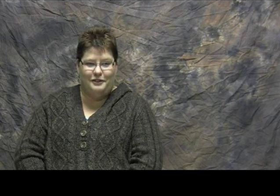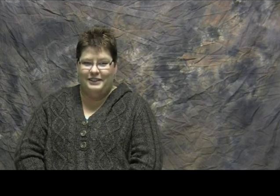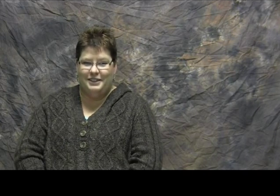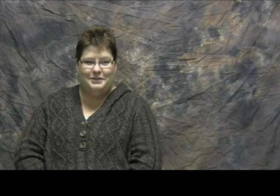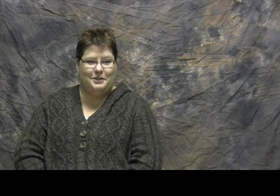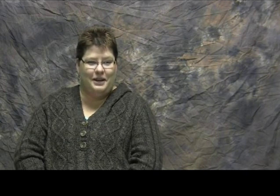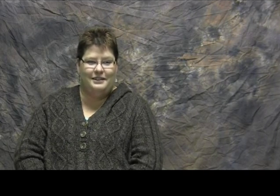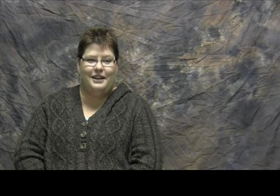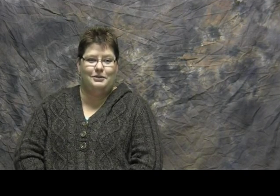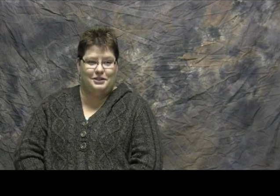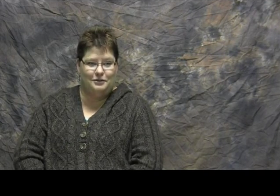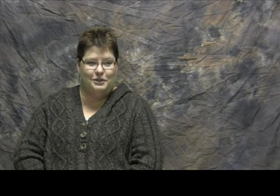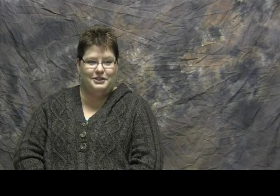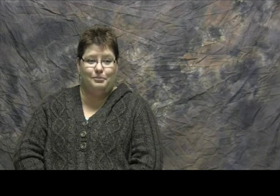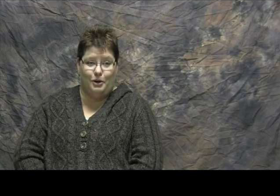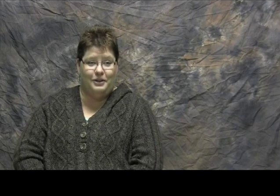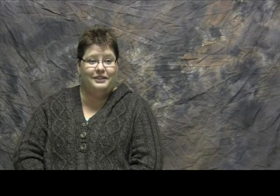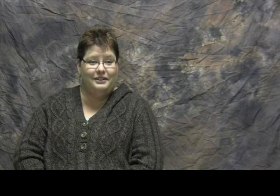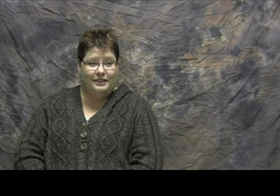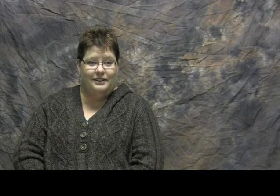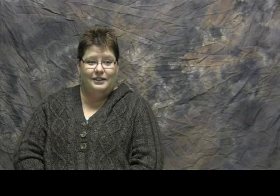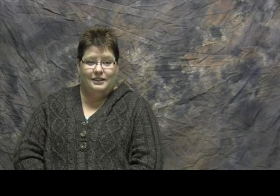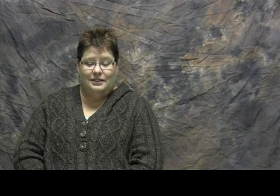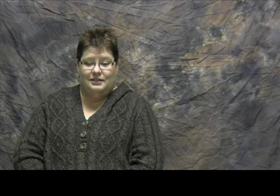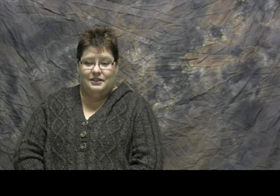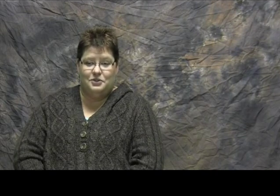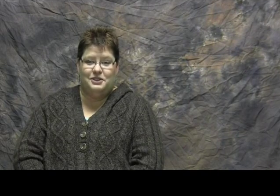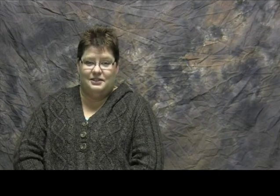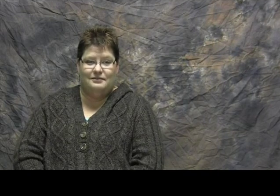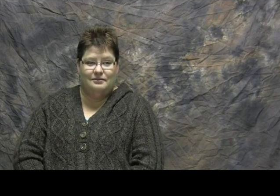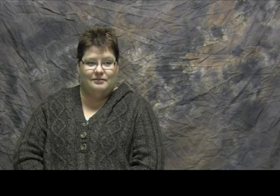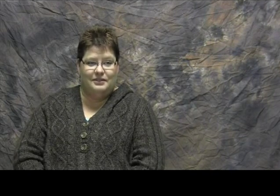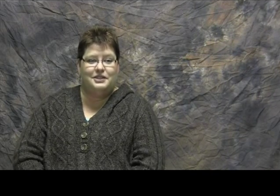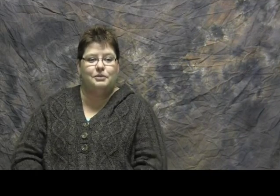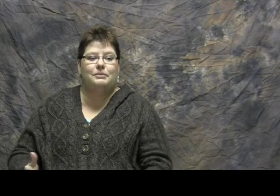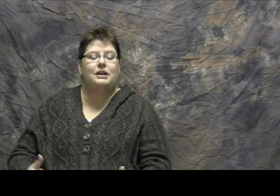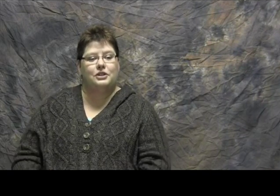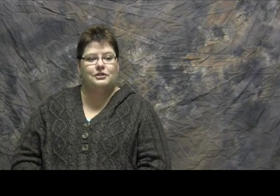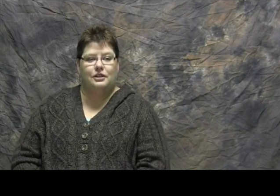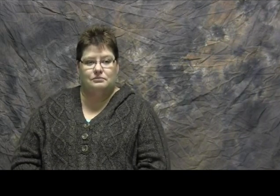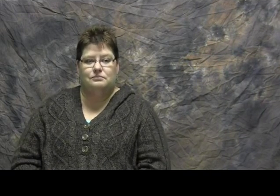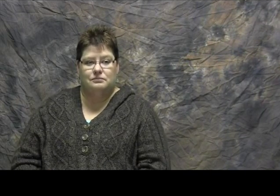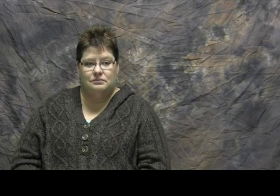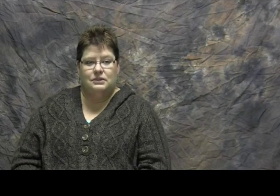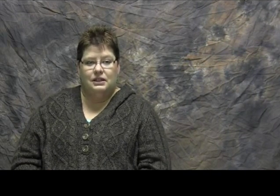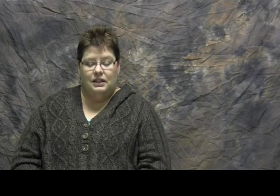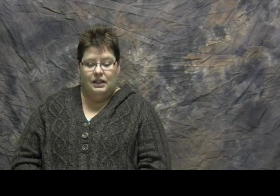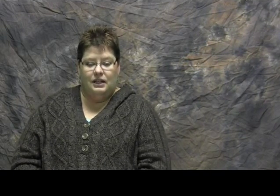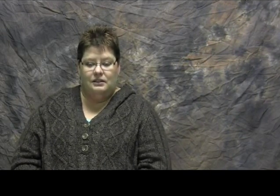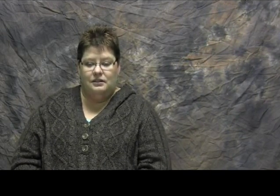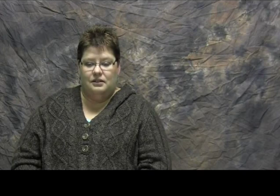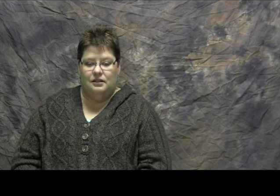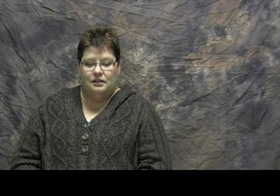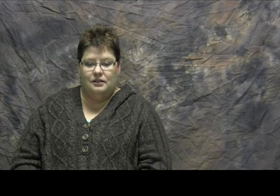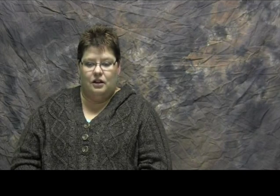perfect, and it was okay that I was divorced and broken, that this could be my church home. And over